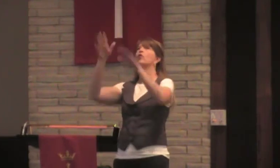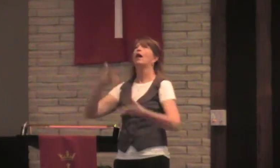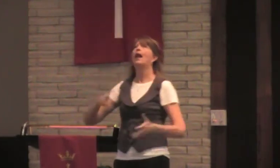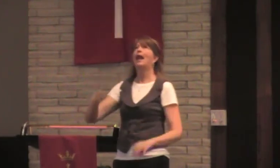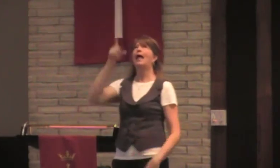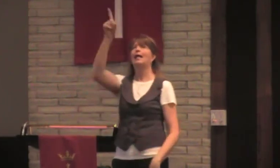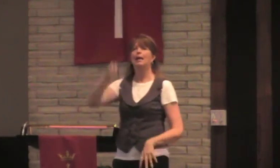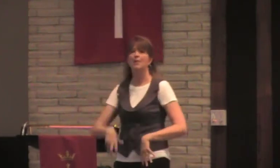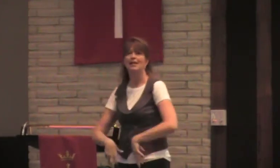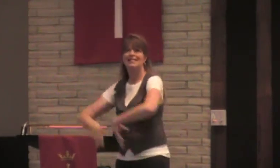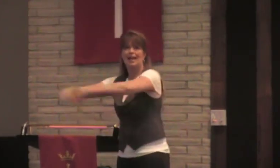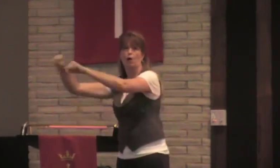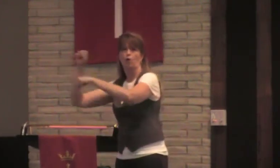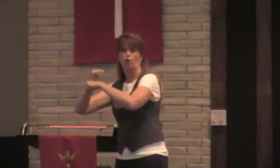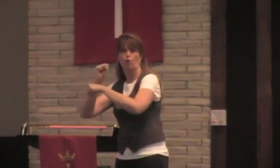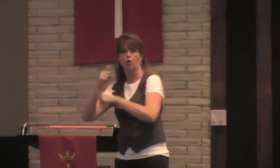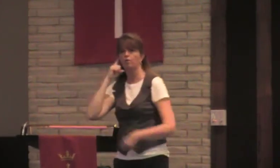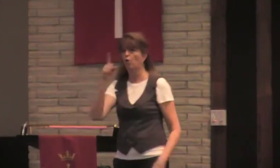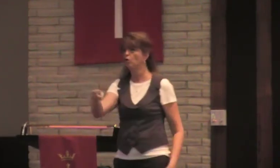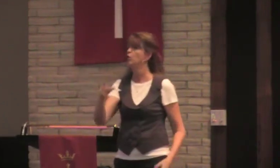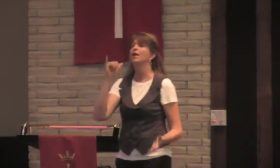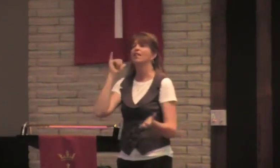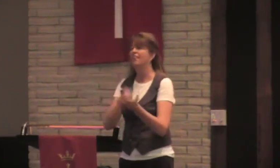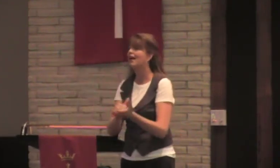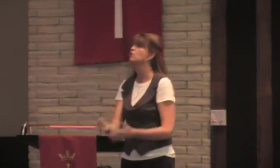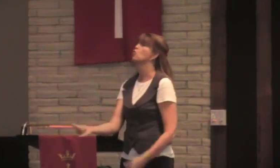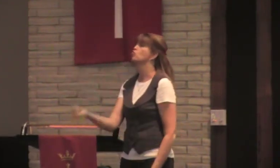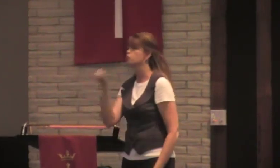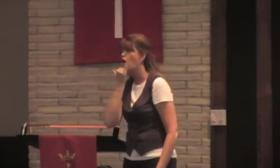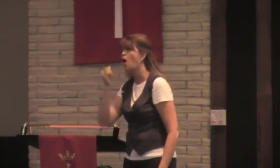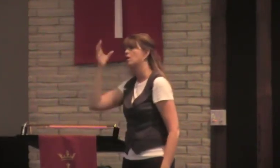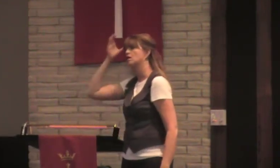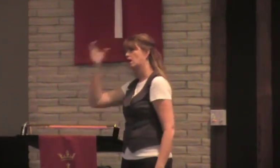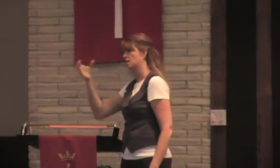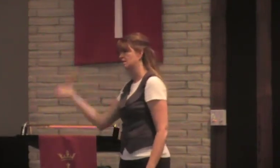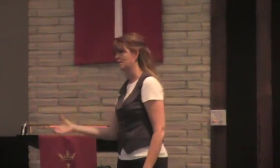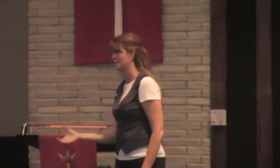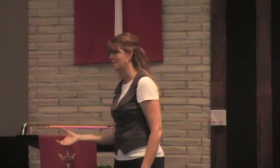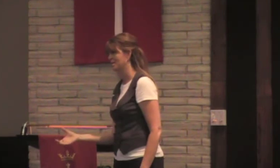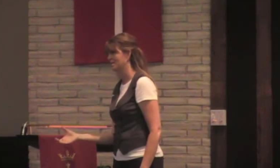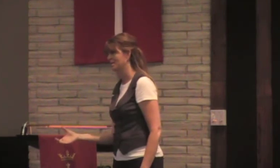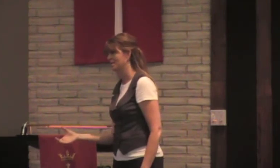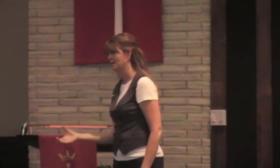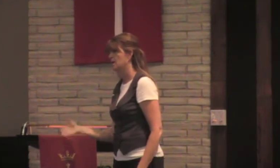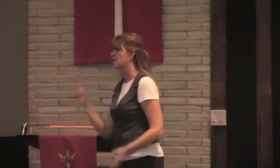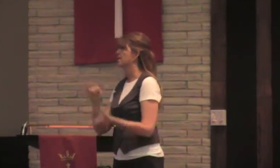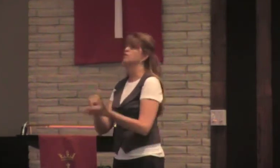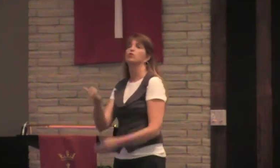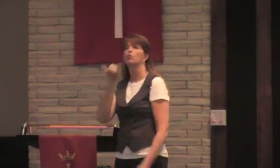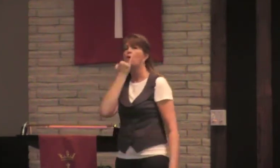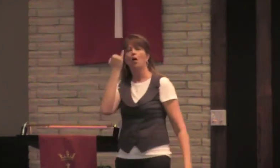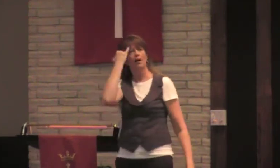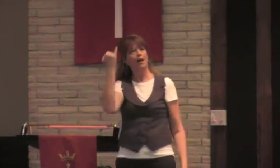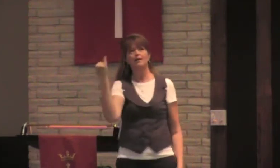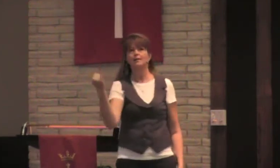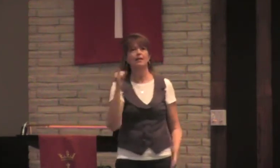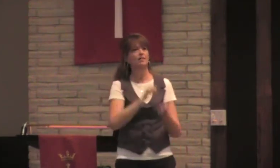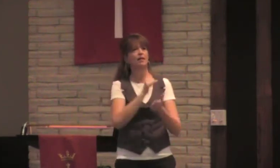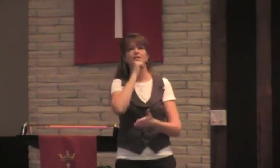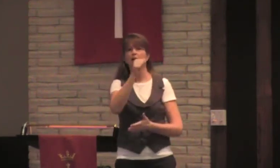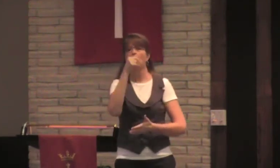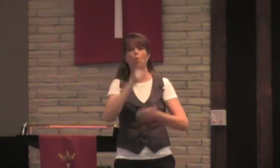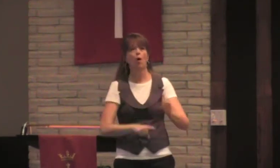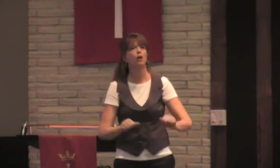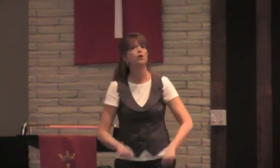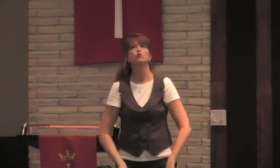But you try and you fail and you surrender and you let God do the work for you. That's the wrong concept. It's